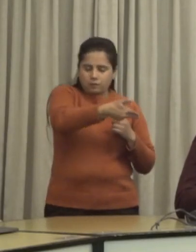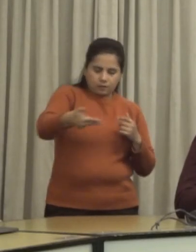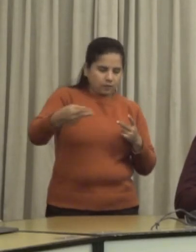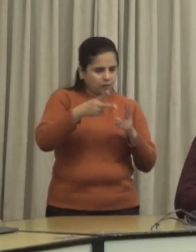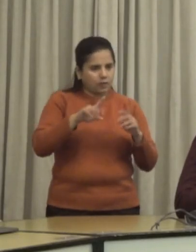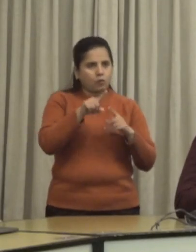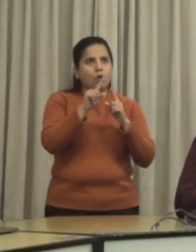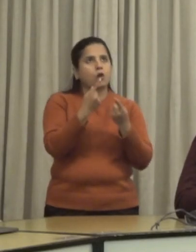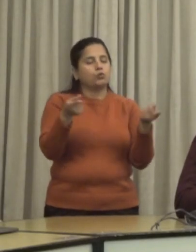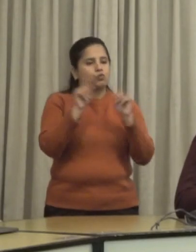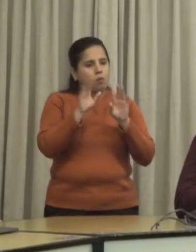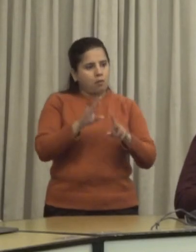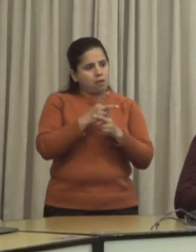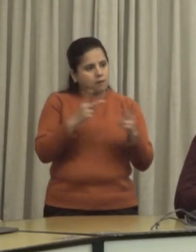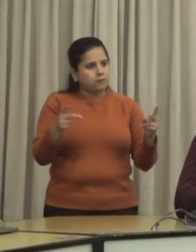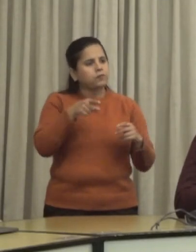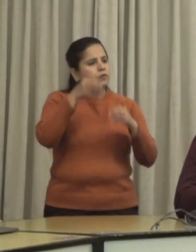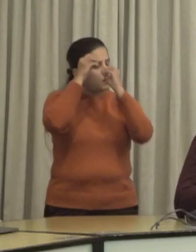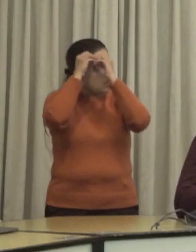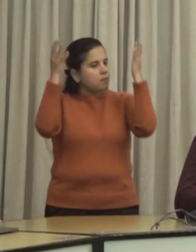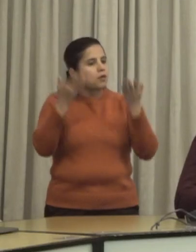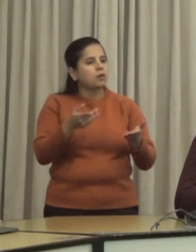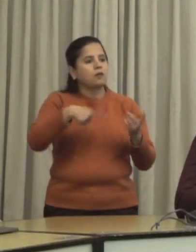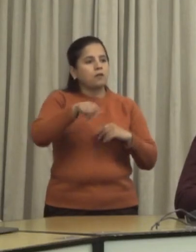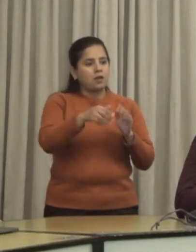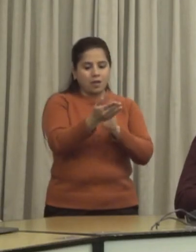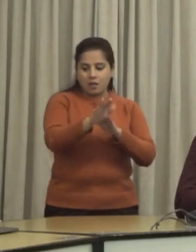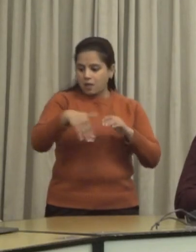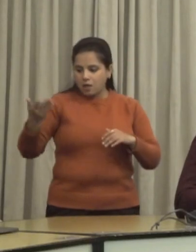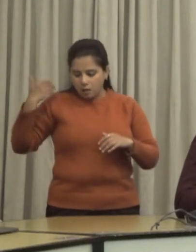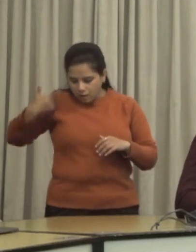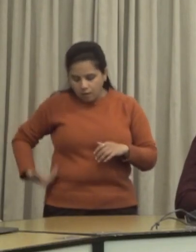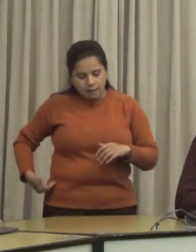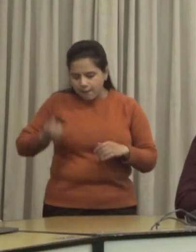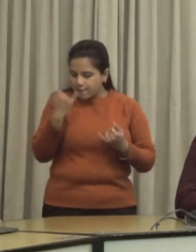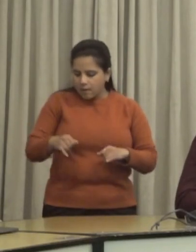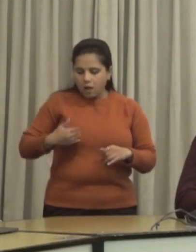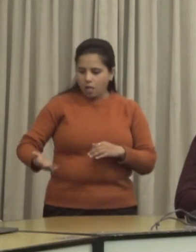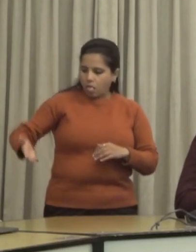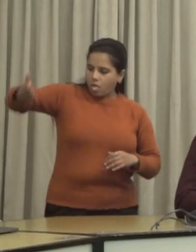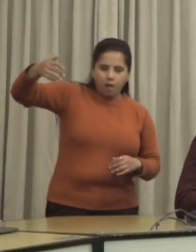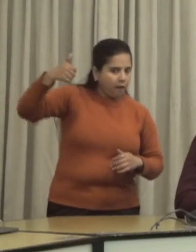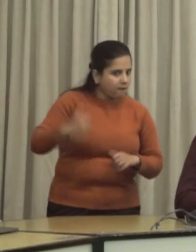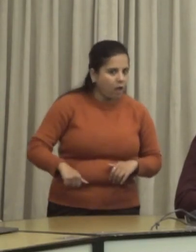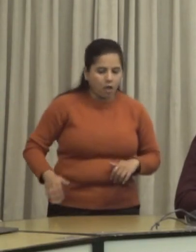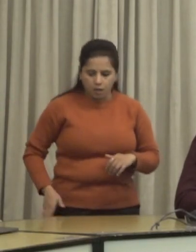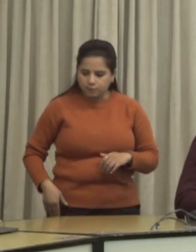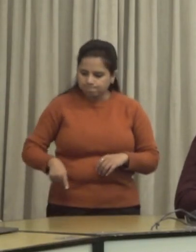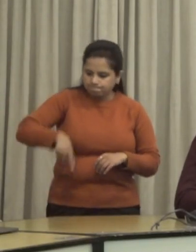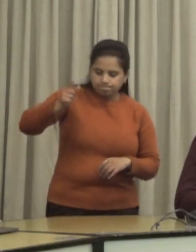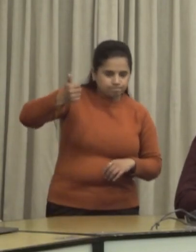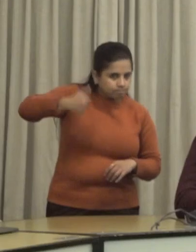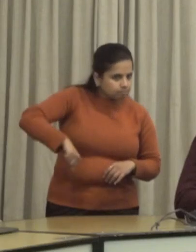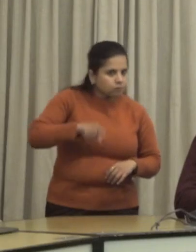in a one-room apartment. Imagine that the right side of your body doesn't work. You can't lift your right hand. You can't move your right leg. You